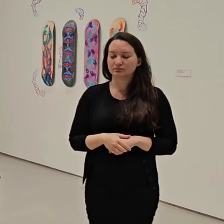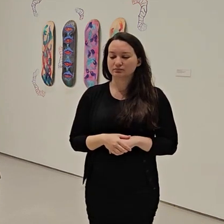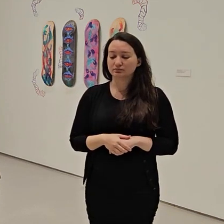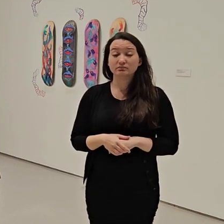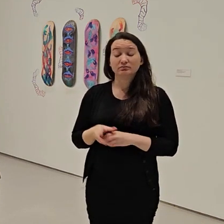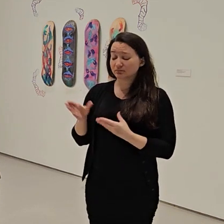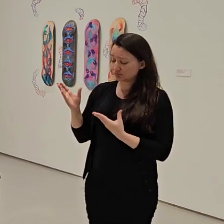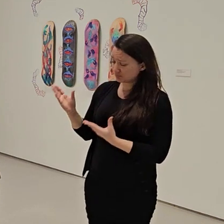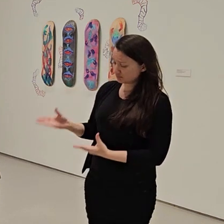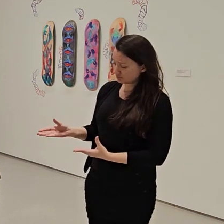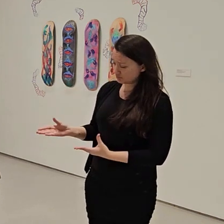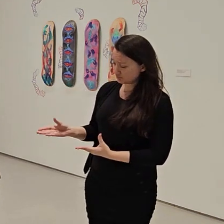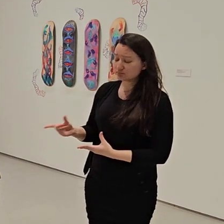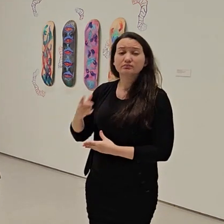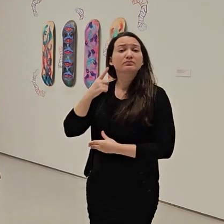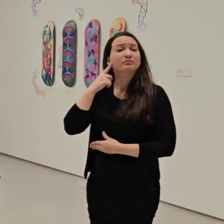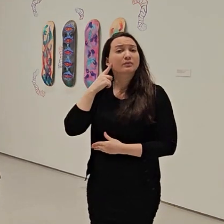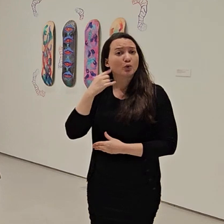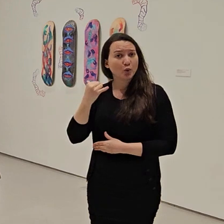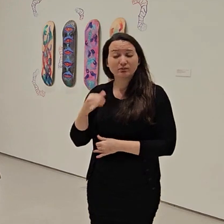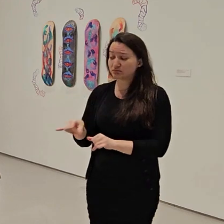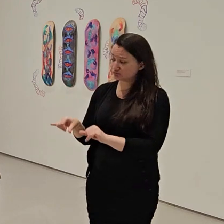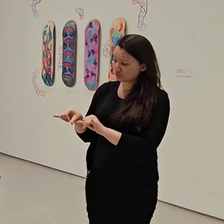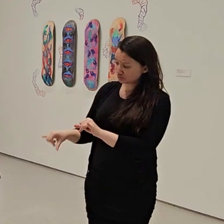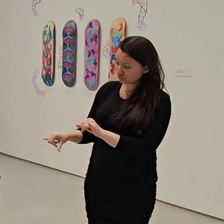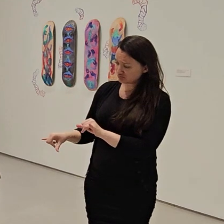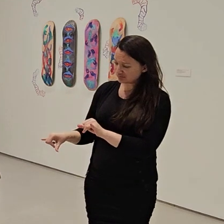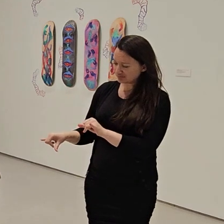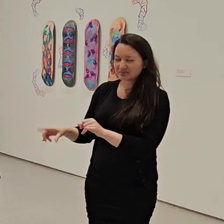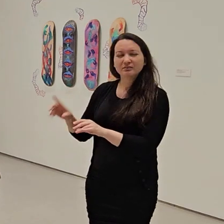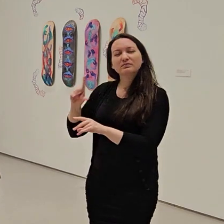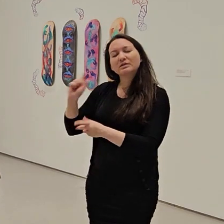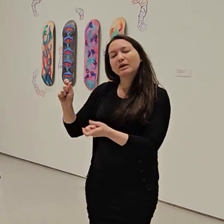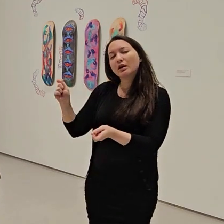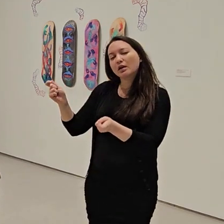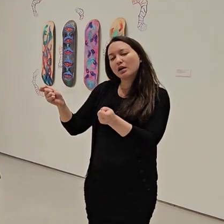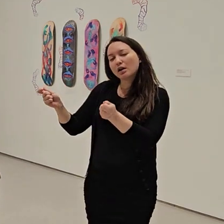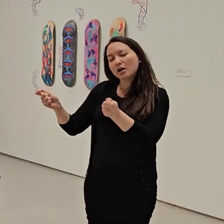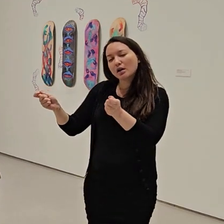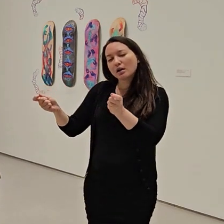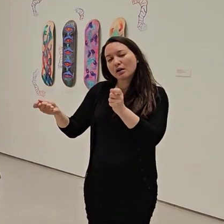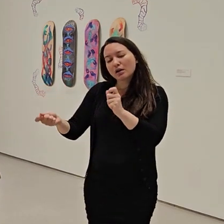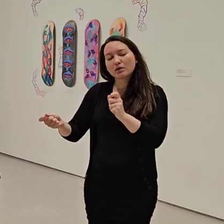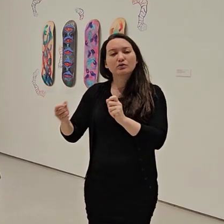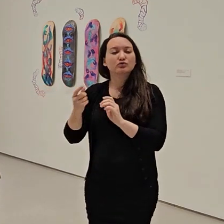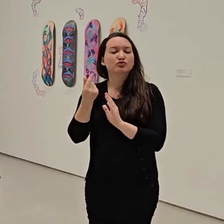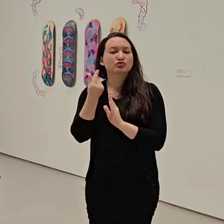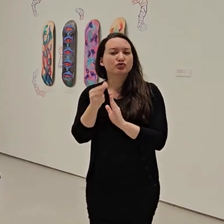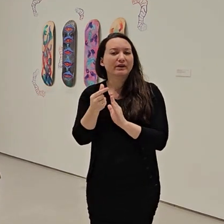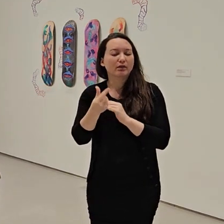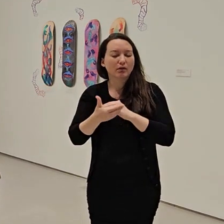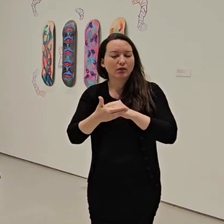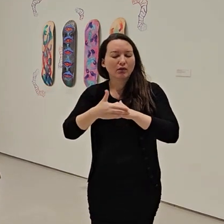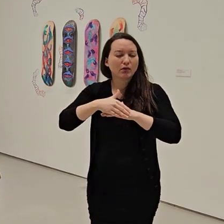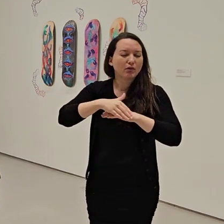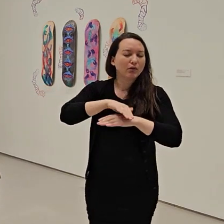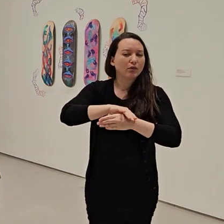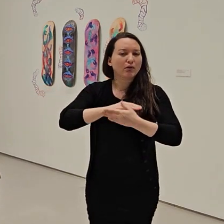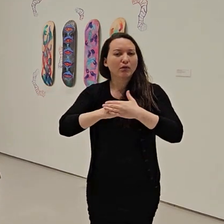the sculpture, the gold does stay, but it transforms, as there is a green paint covering parts of it